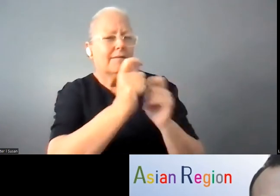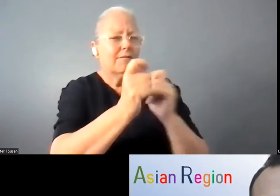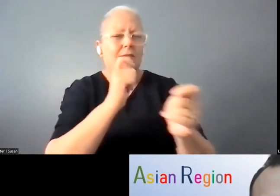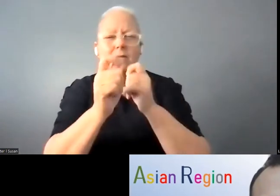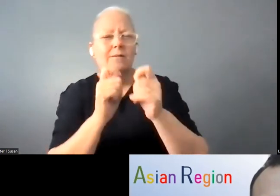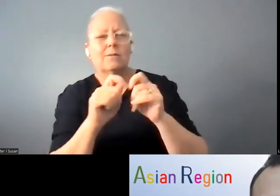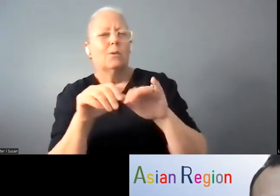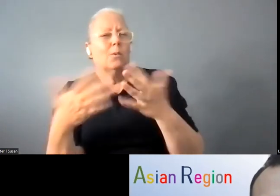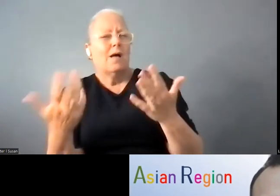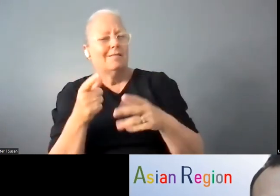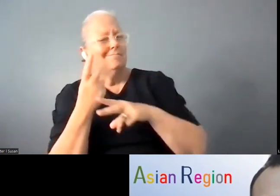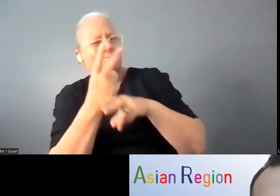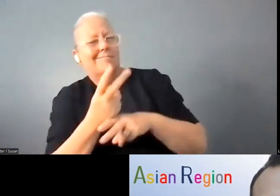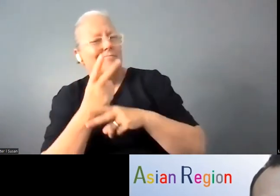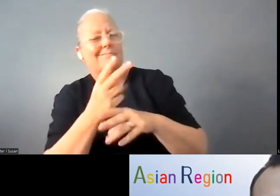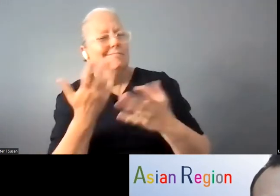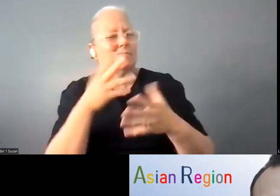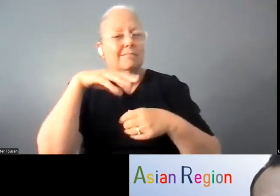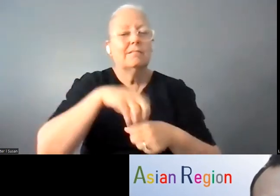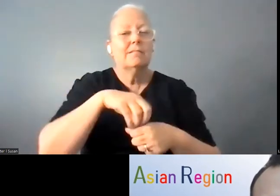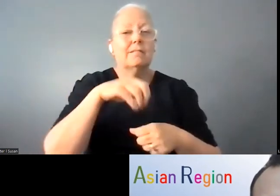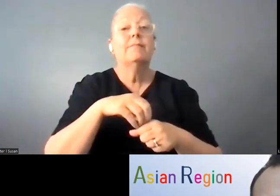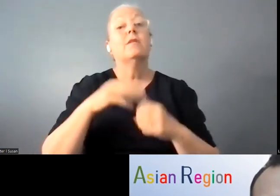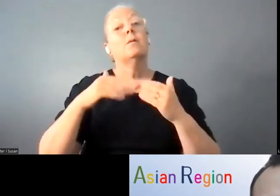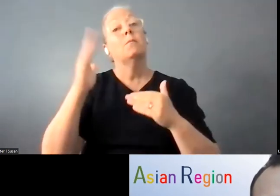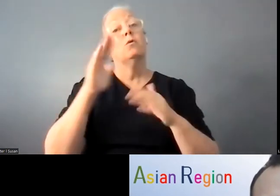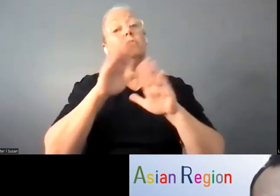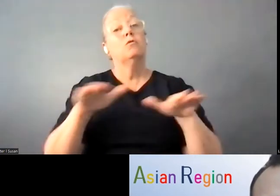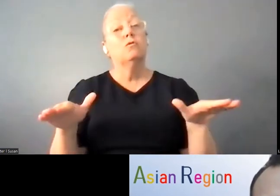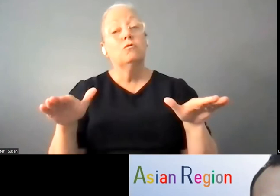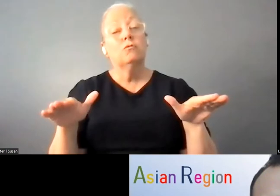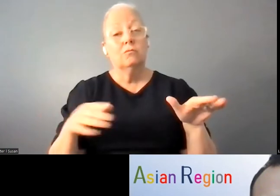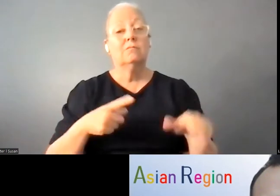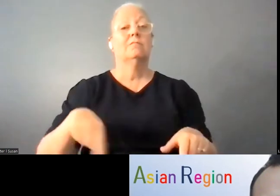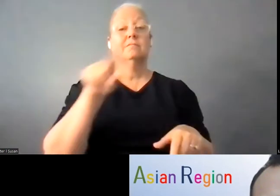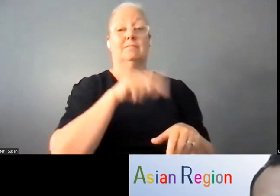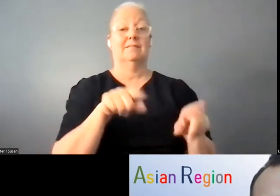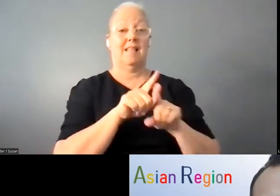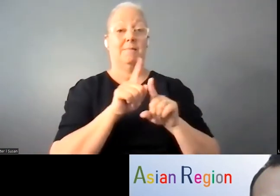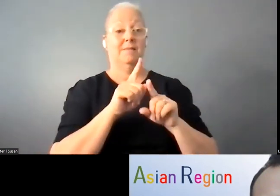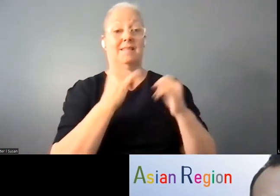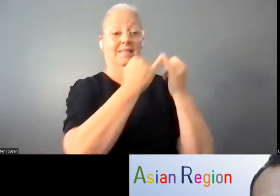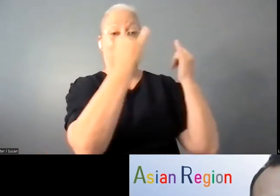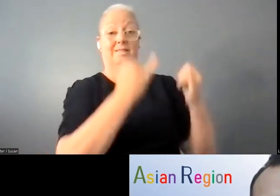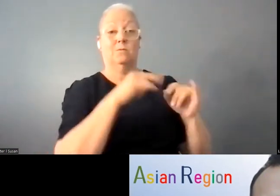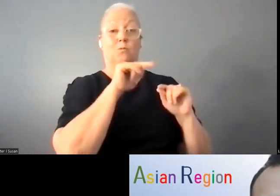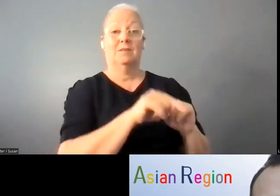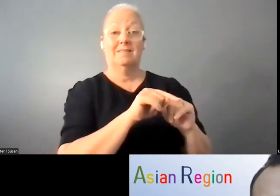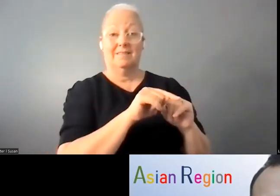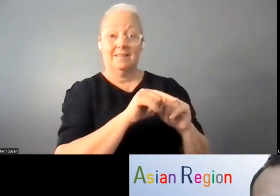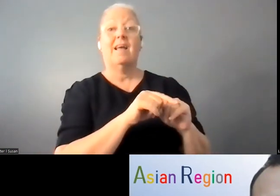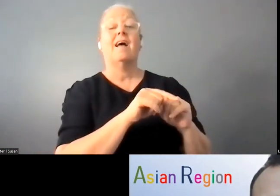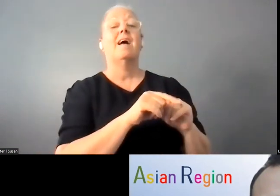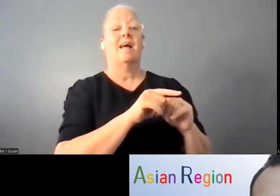that most of the children who are transitioning out of institutional care to independent living